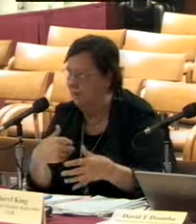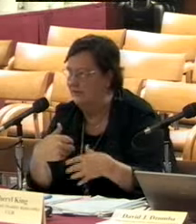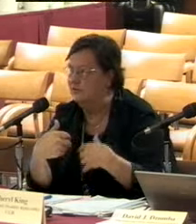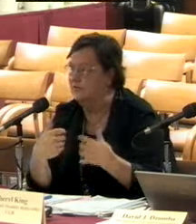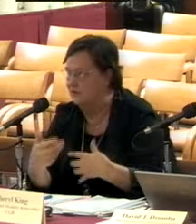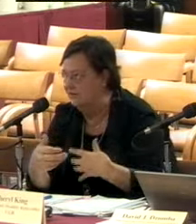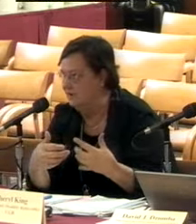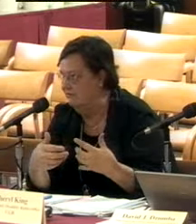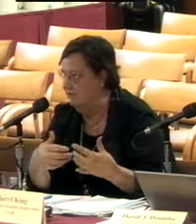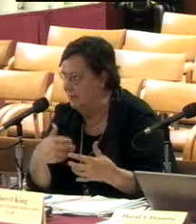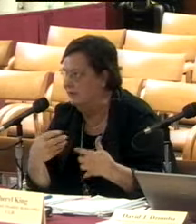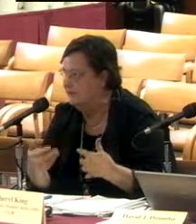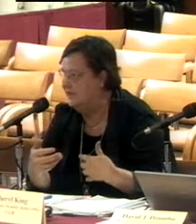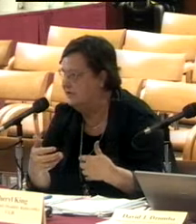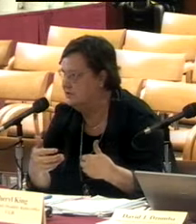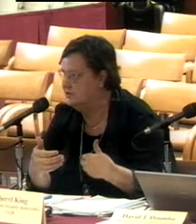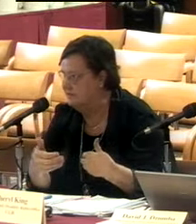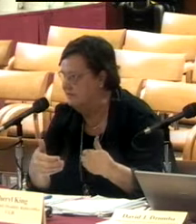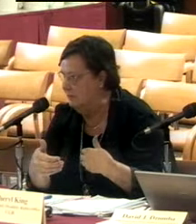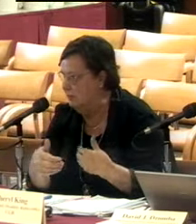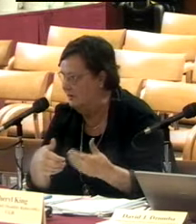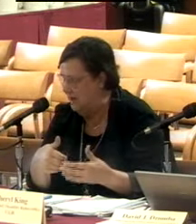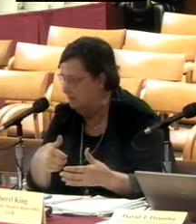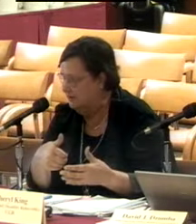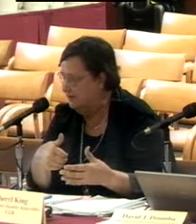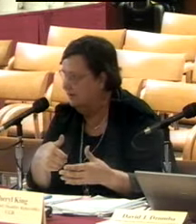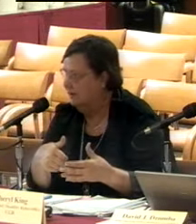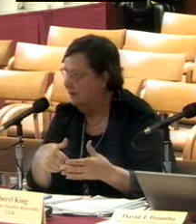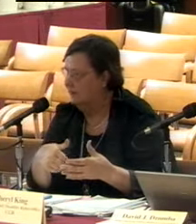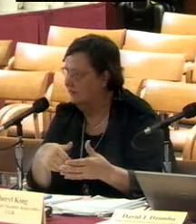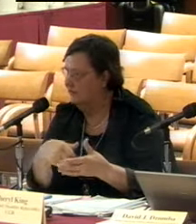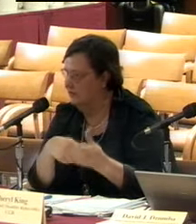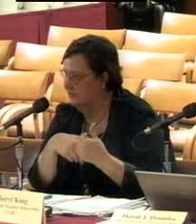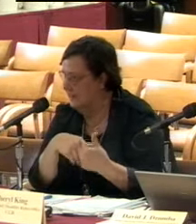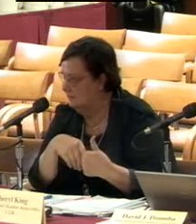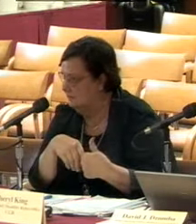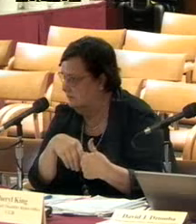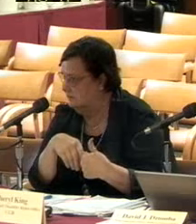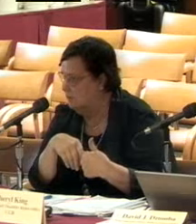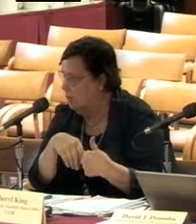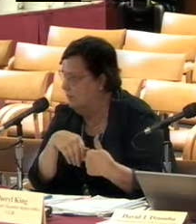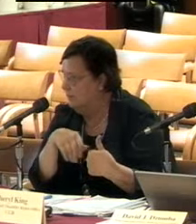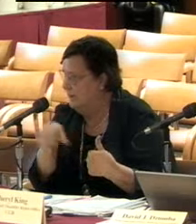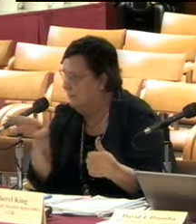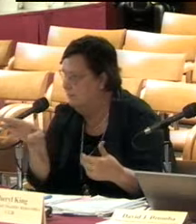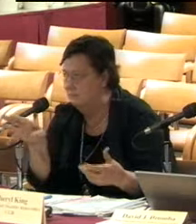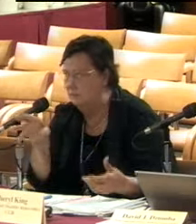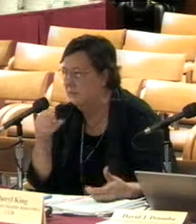as a result of the recommendations if they were adopted. Is that the scope, Bob?